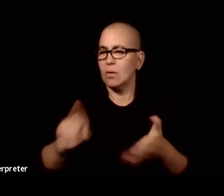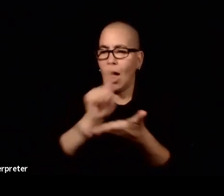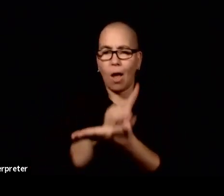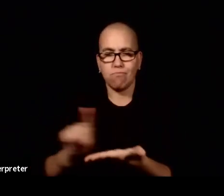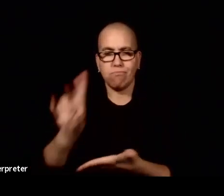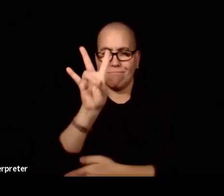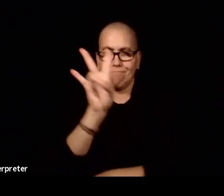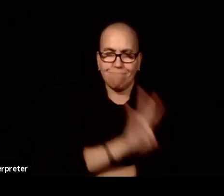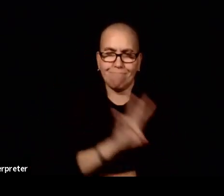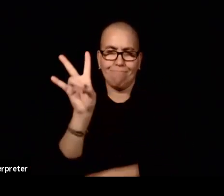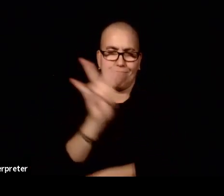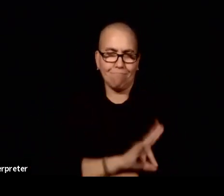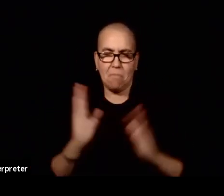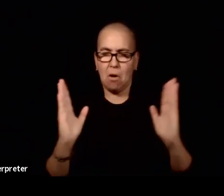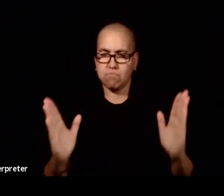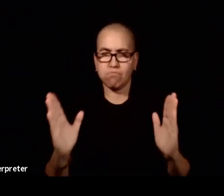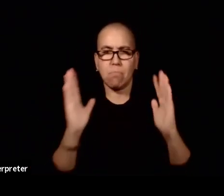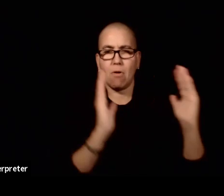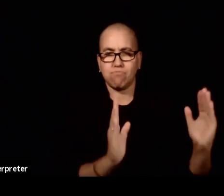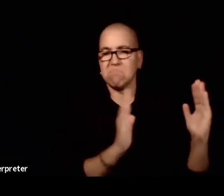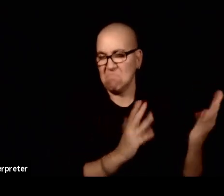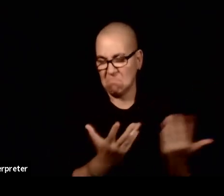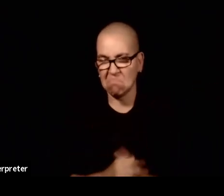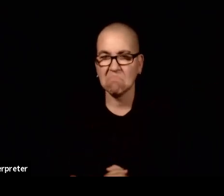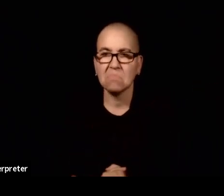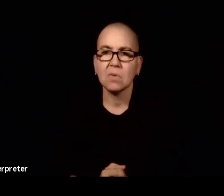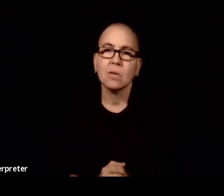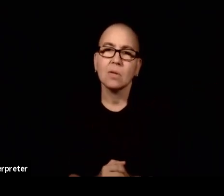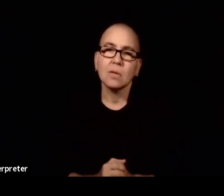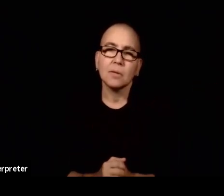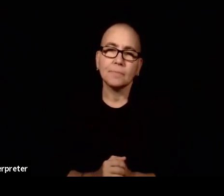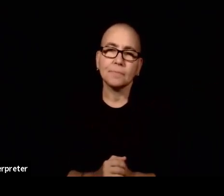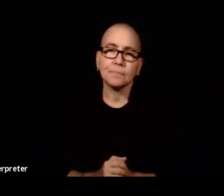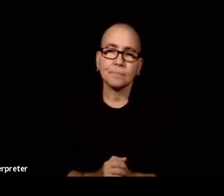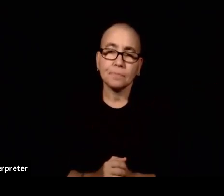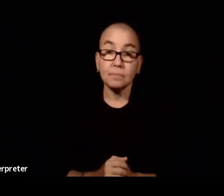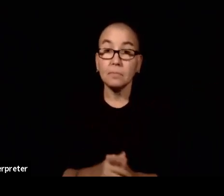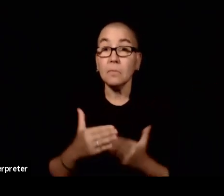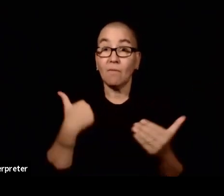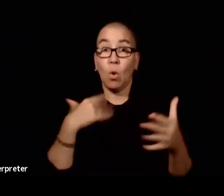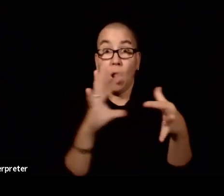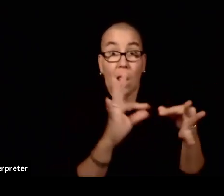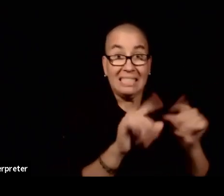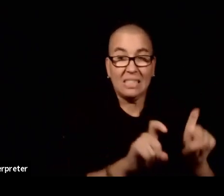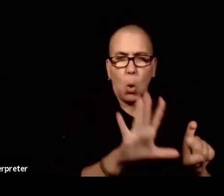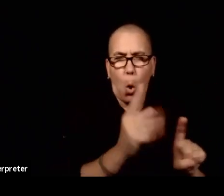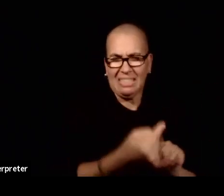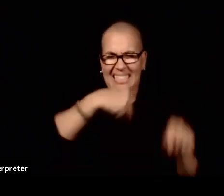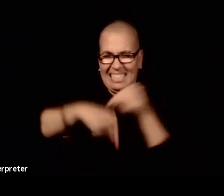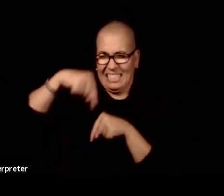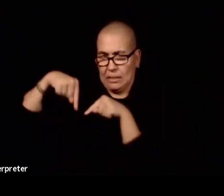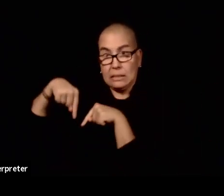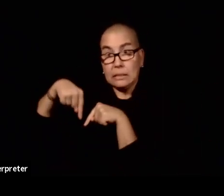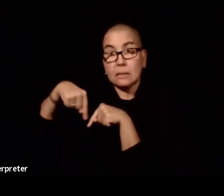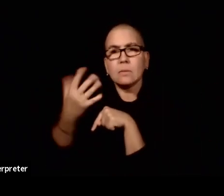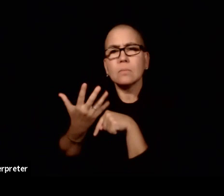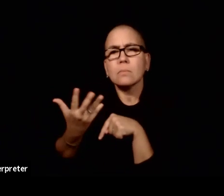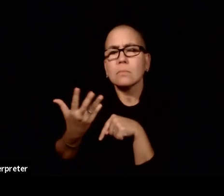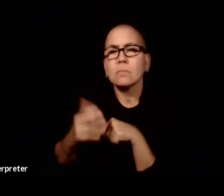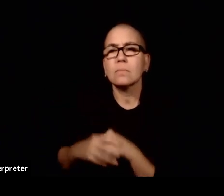Before turning further into testing, a couple of additional updates. One related to data that you find on